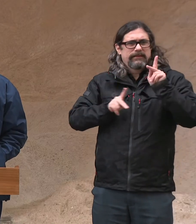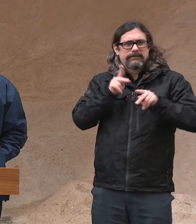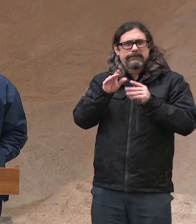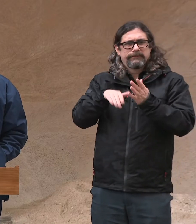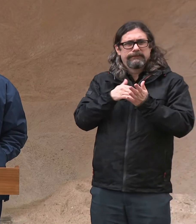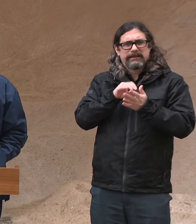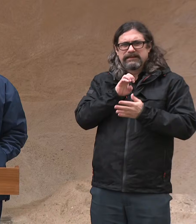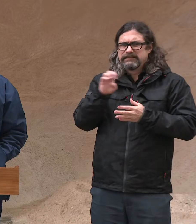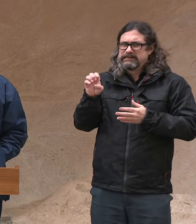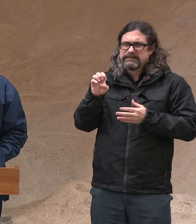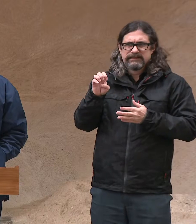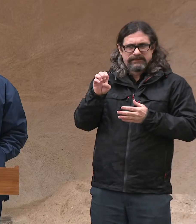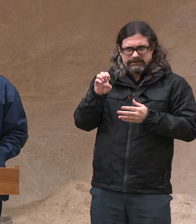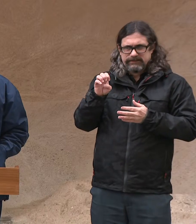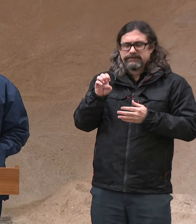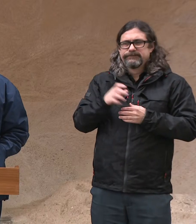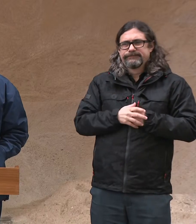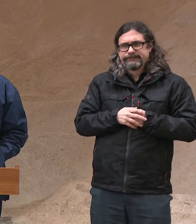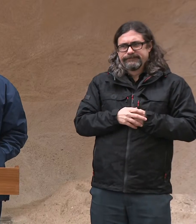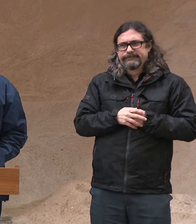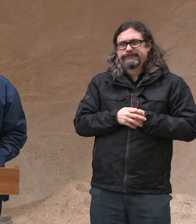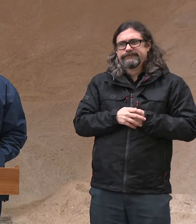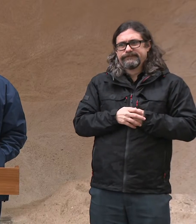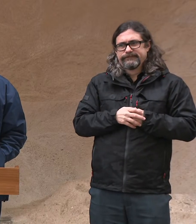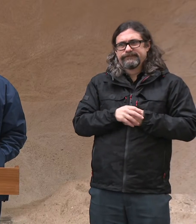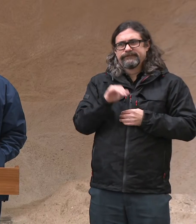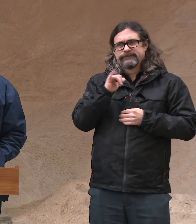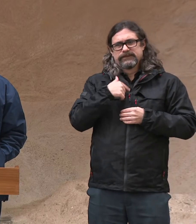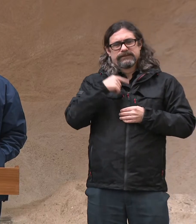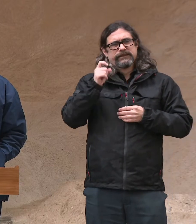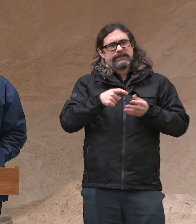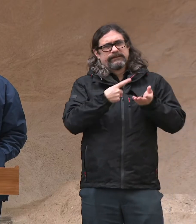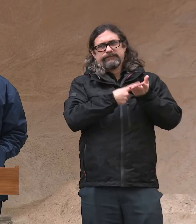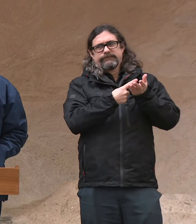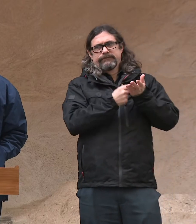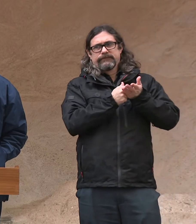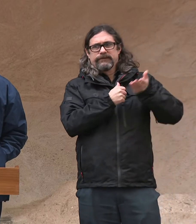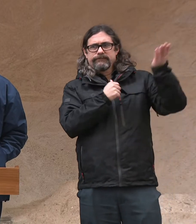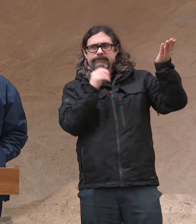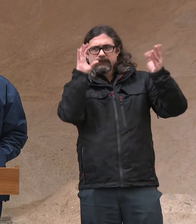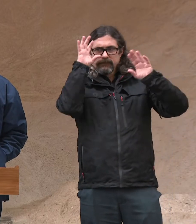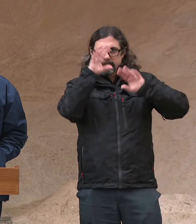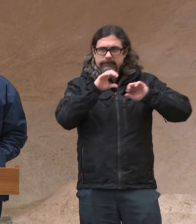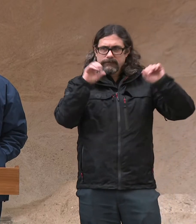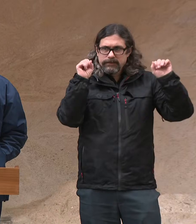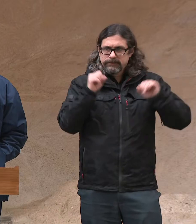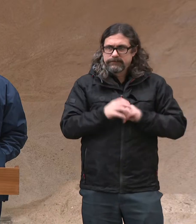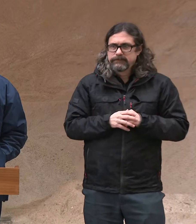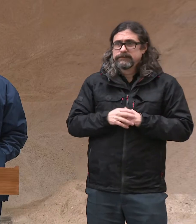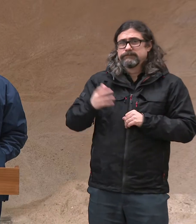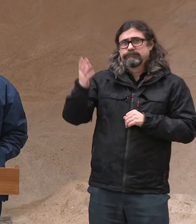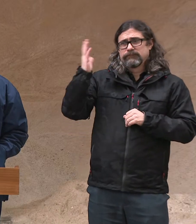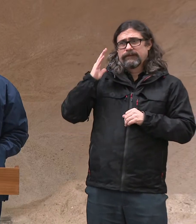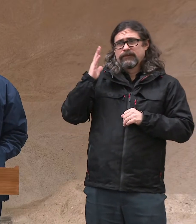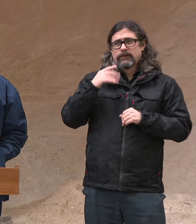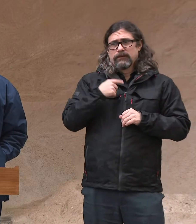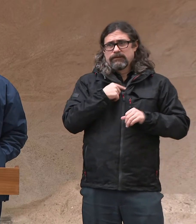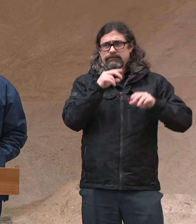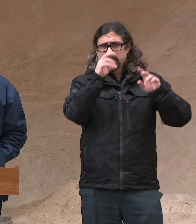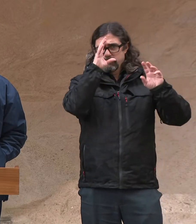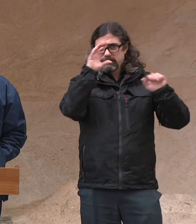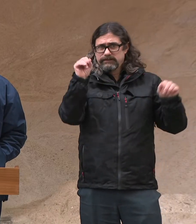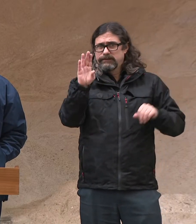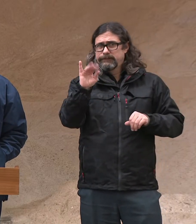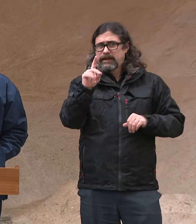speak with the president like I spoke with President Biden. I met with President Biden about real issues, public safety issues. I met with President Biden about the migrant